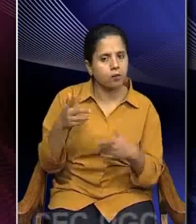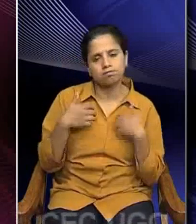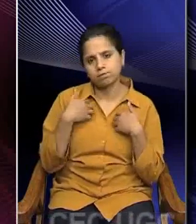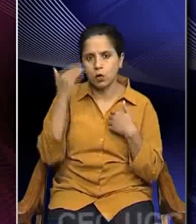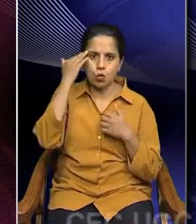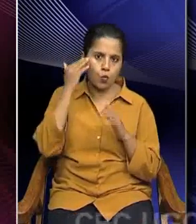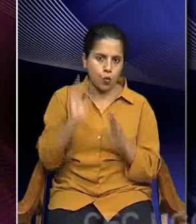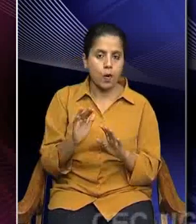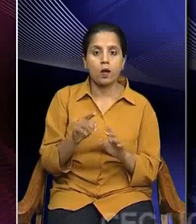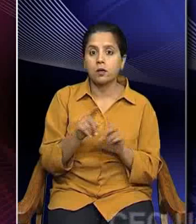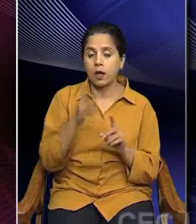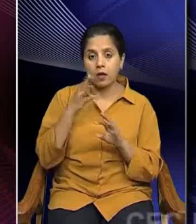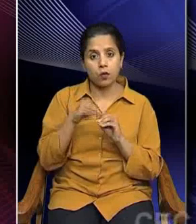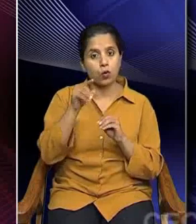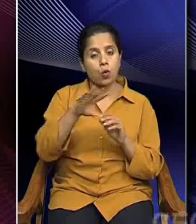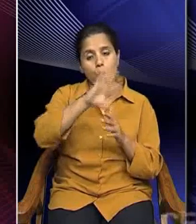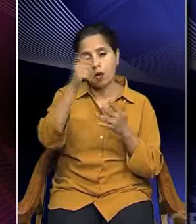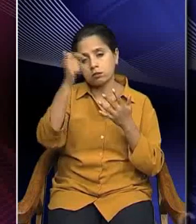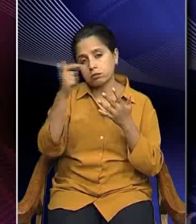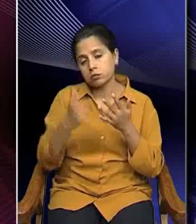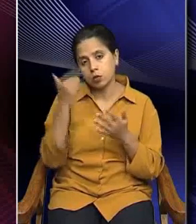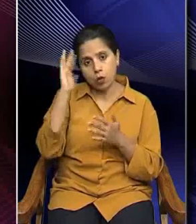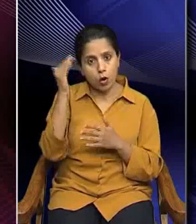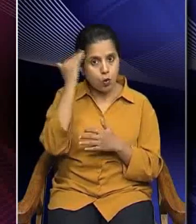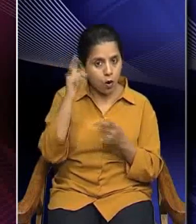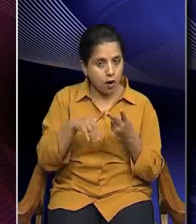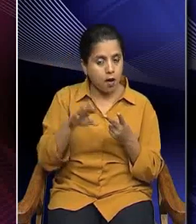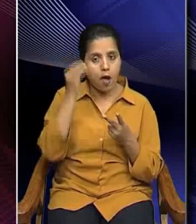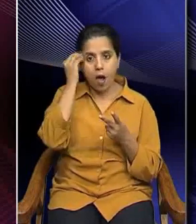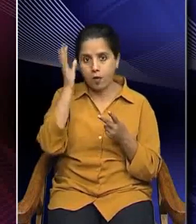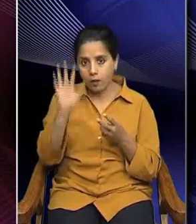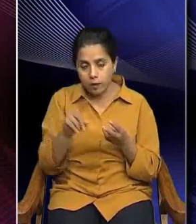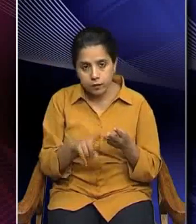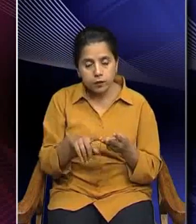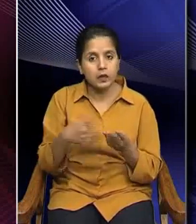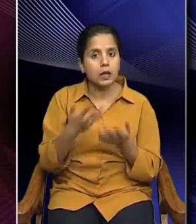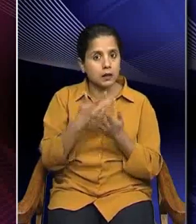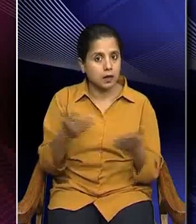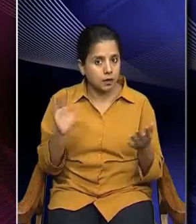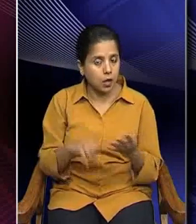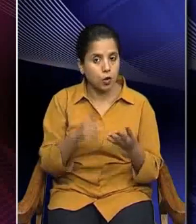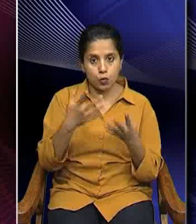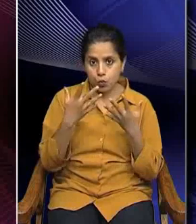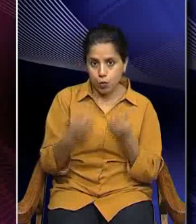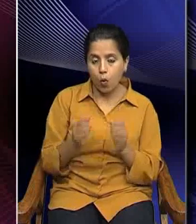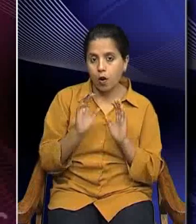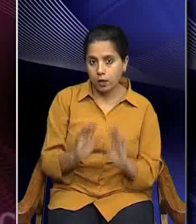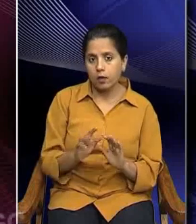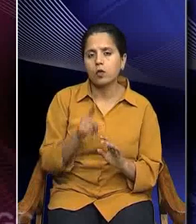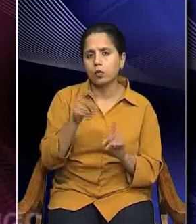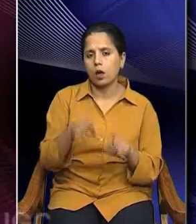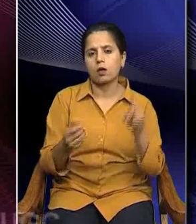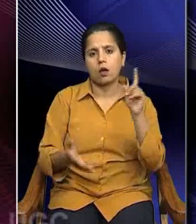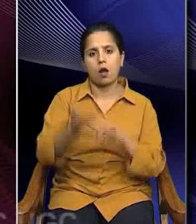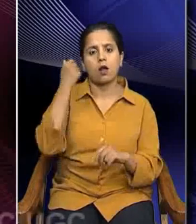have all these criteria met, knowledge, awareness, means and willingness, you can achieve